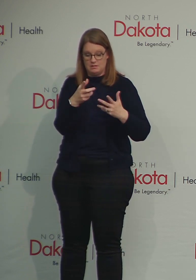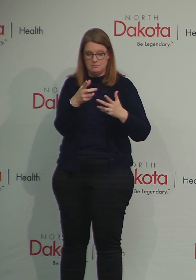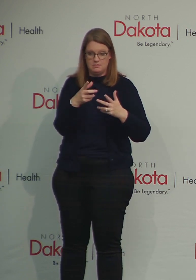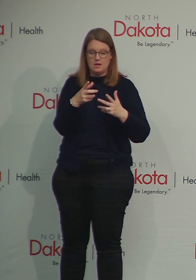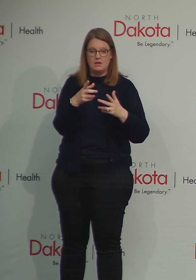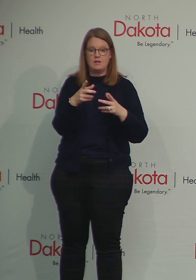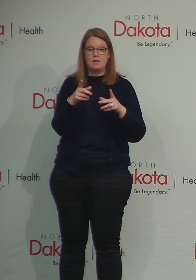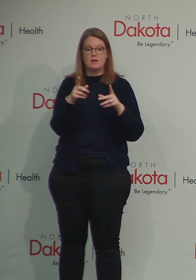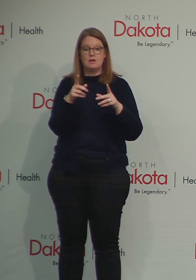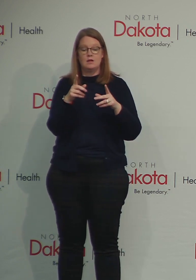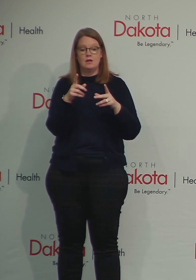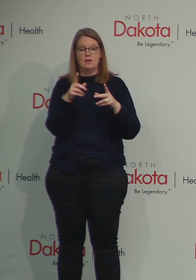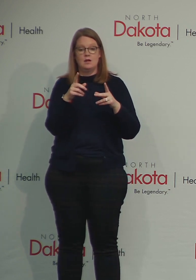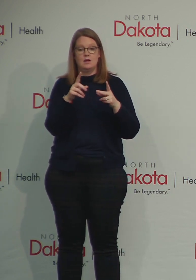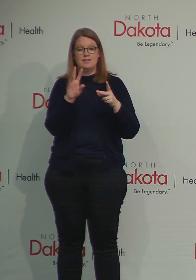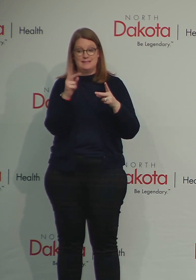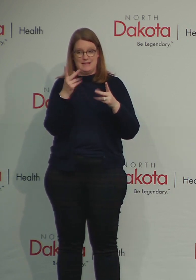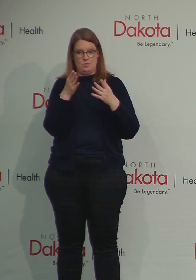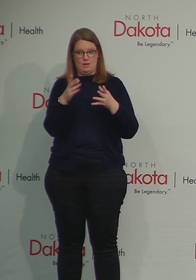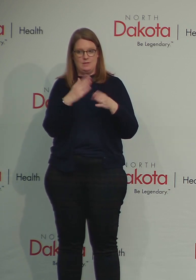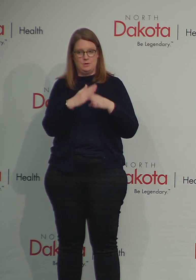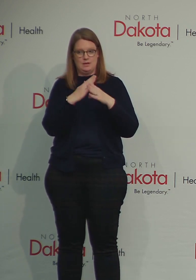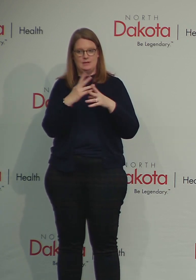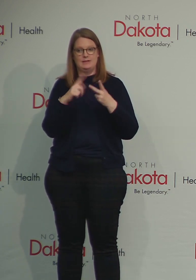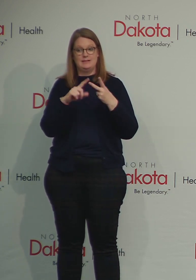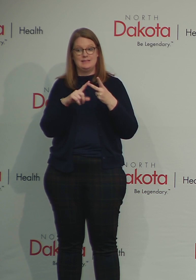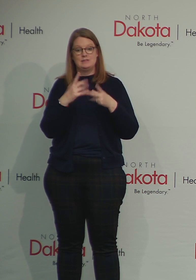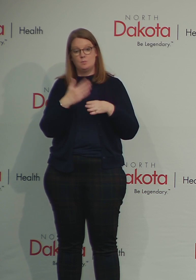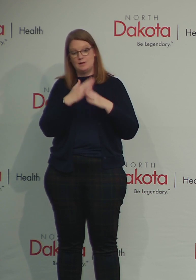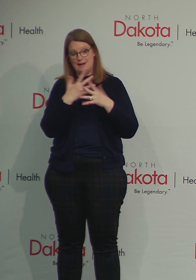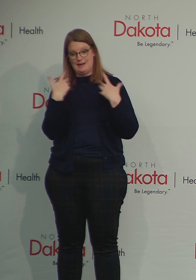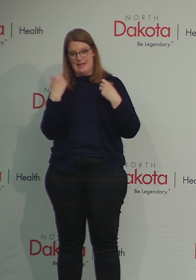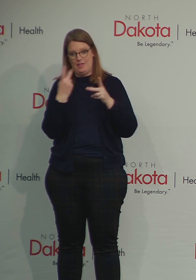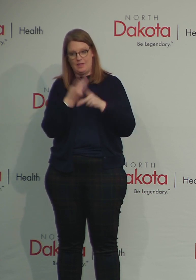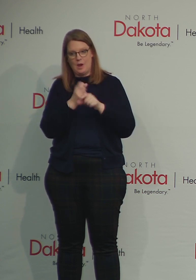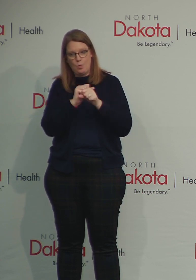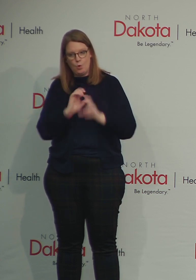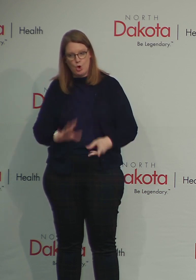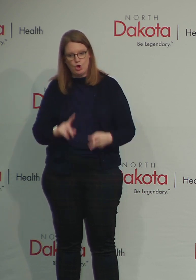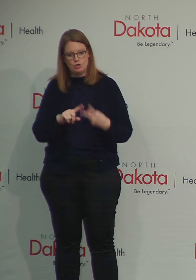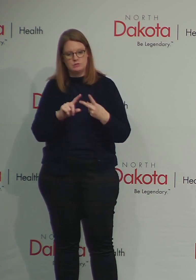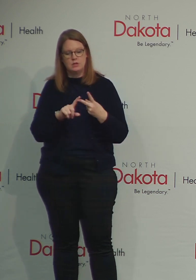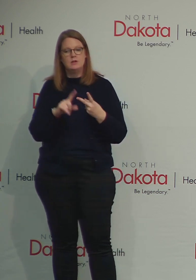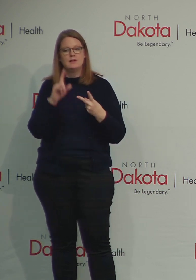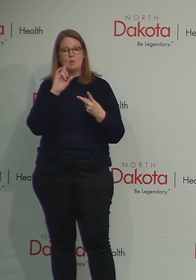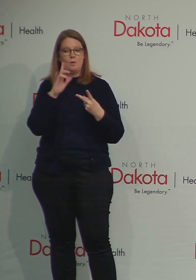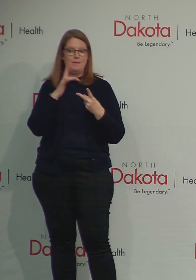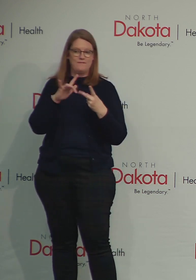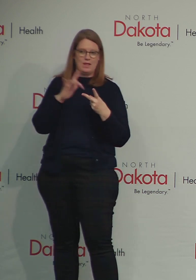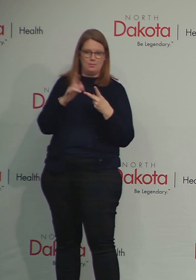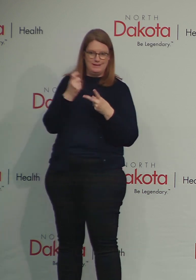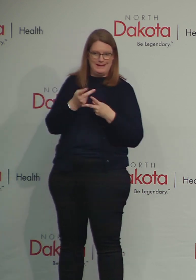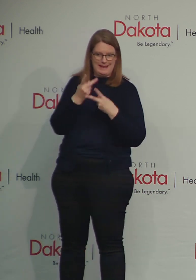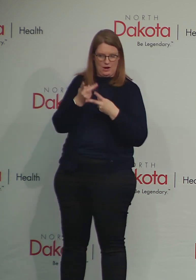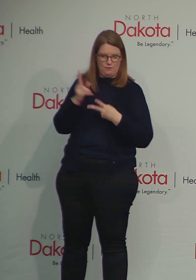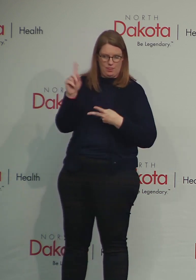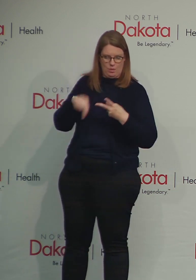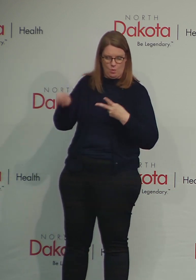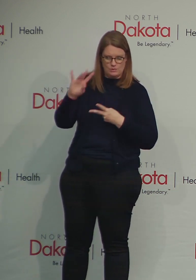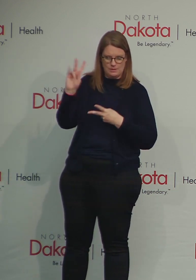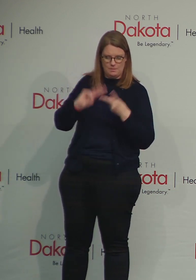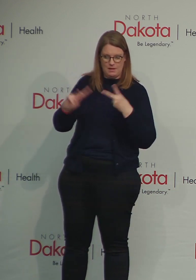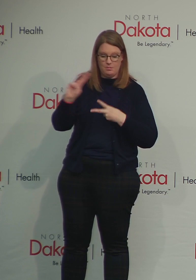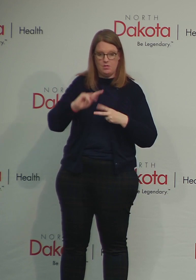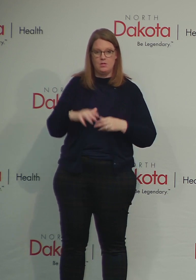And the second way you protect the most vulnerable is protect healthcare workers that are going to be available to care for them. Because we